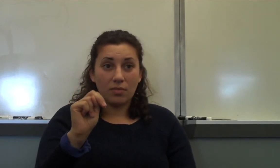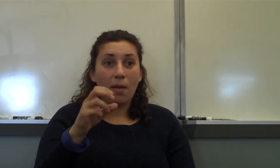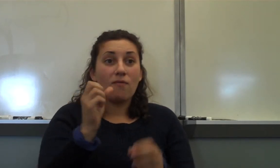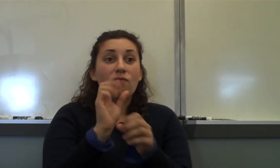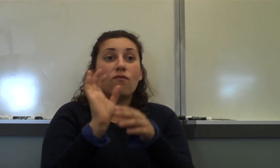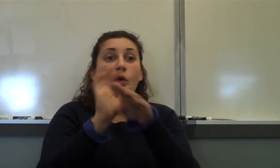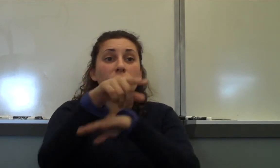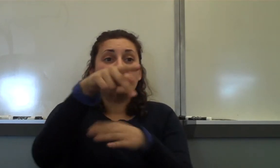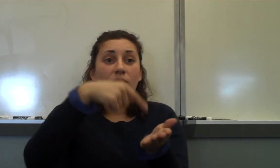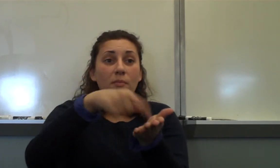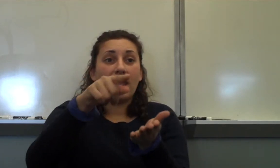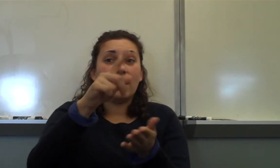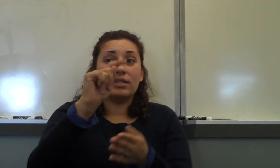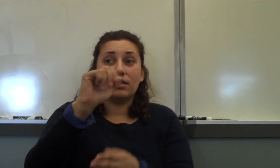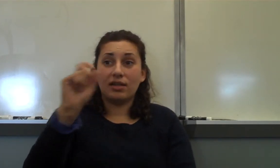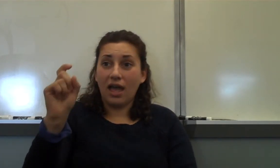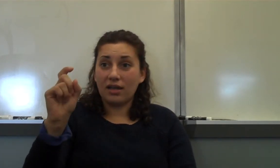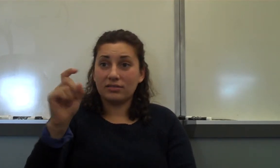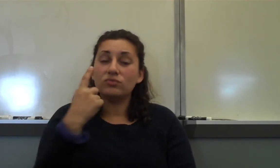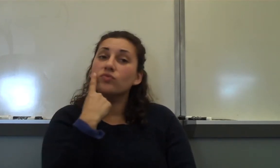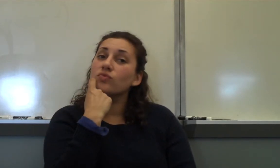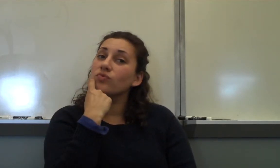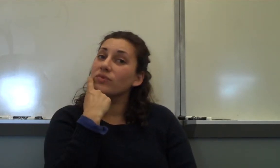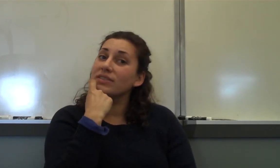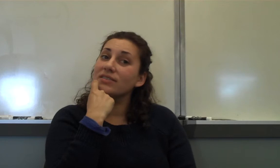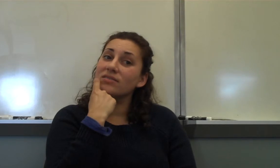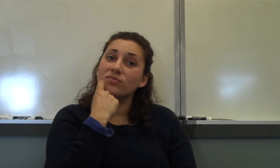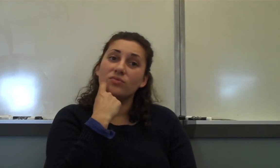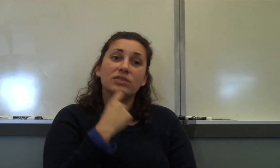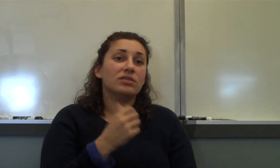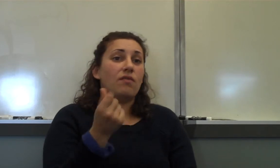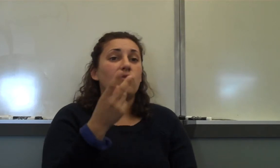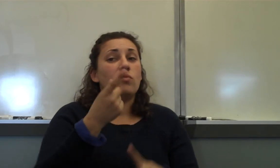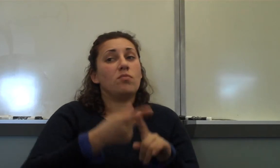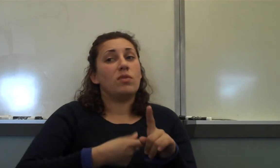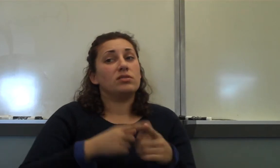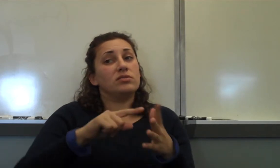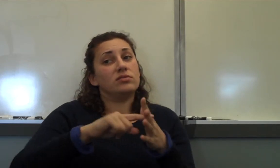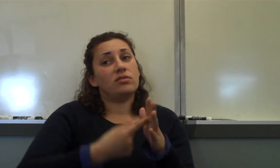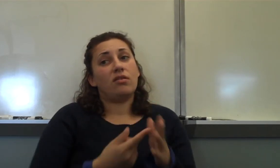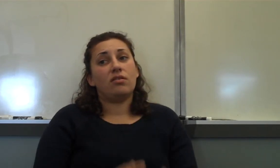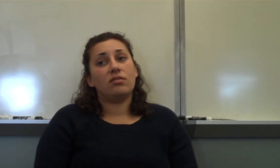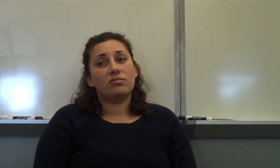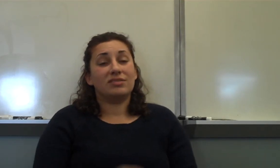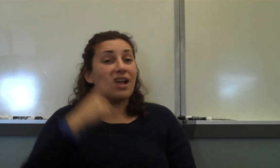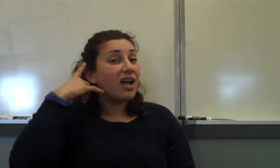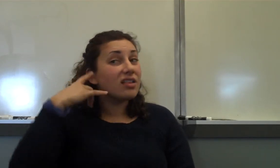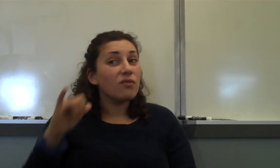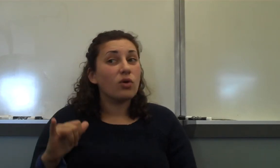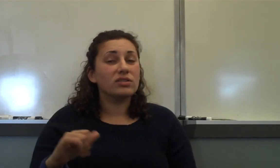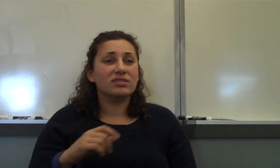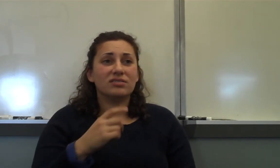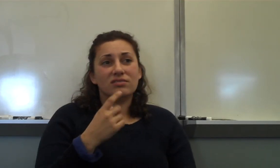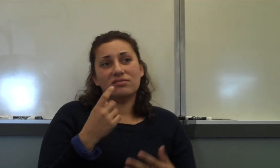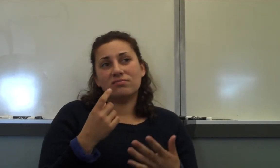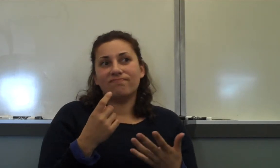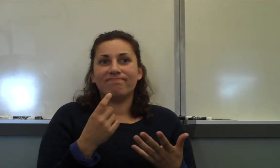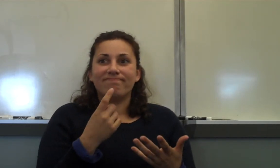knows that? That's very recent. That's only a few months ago. Because California started saying, sorry, you're going to have to